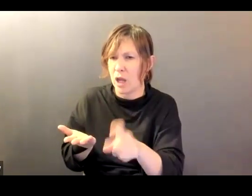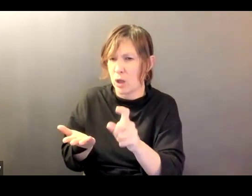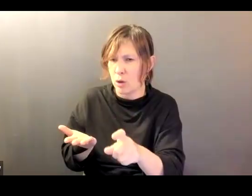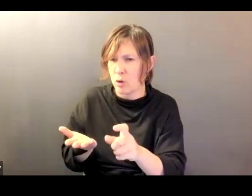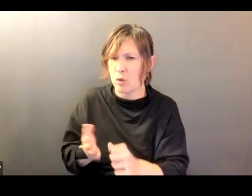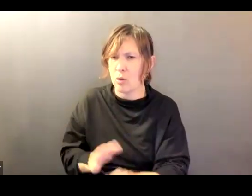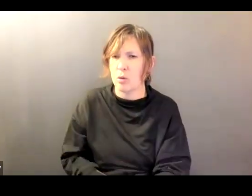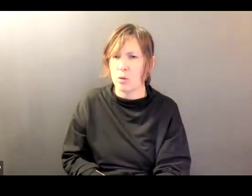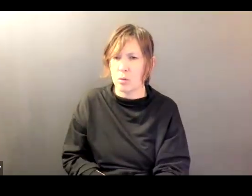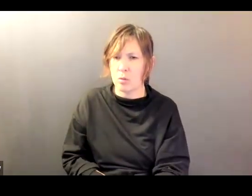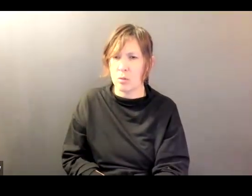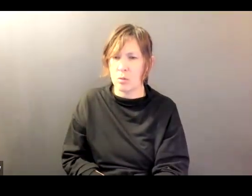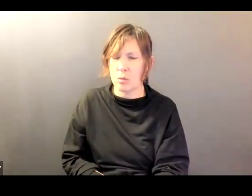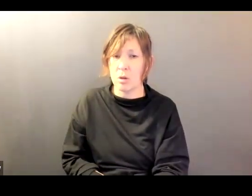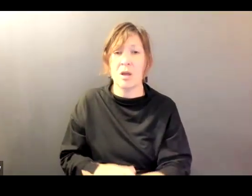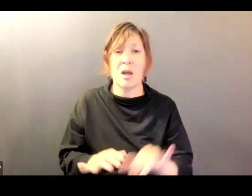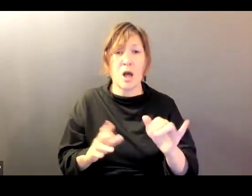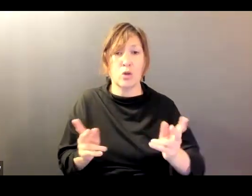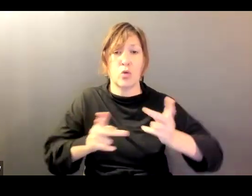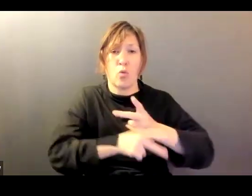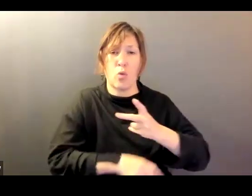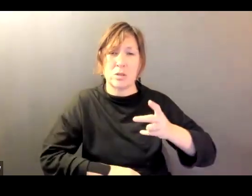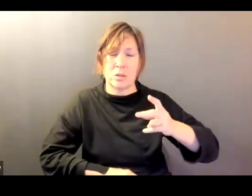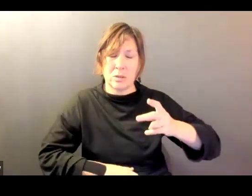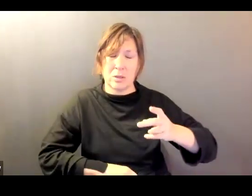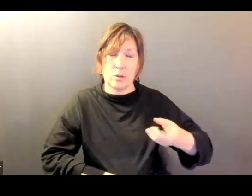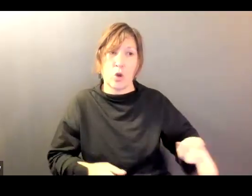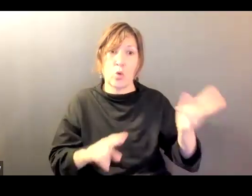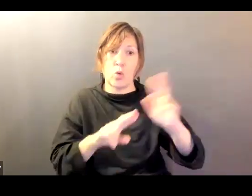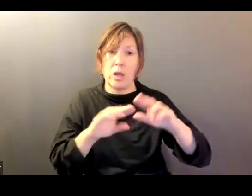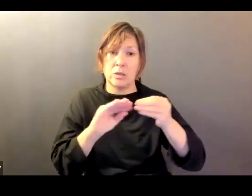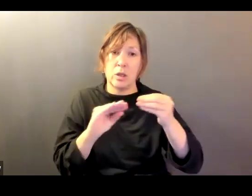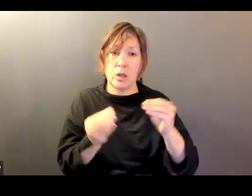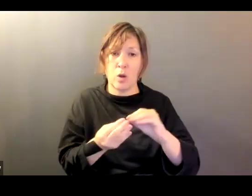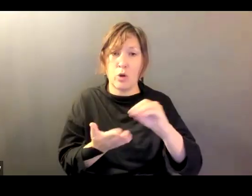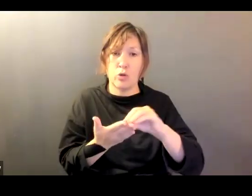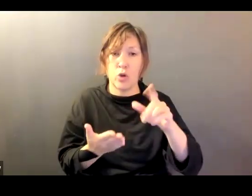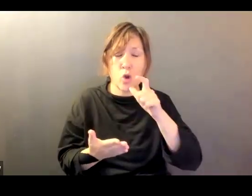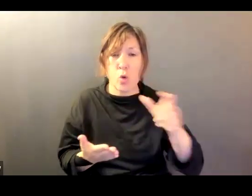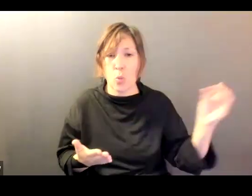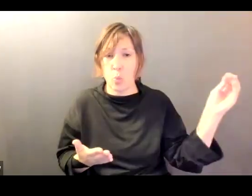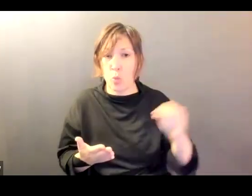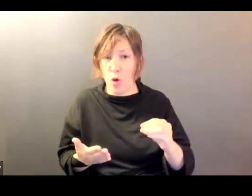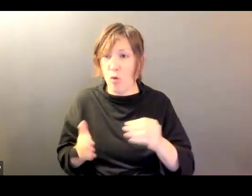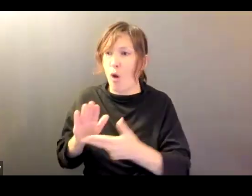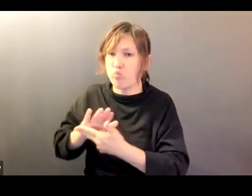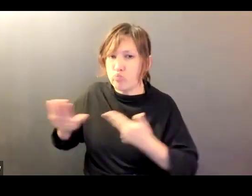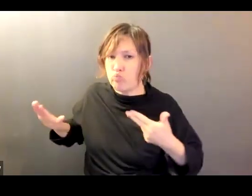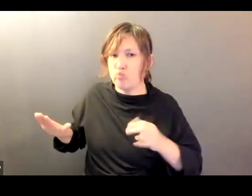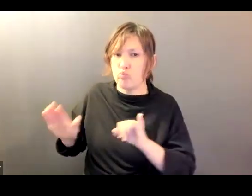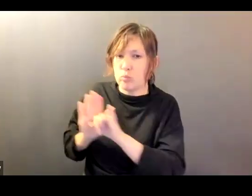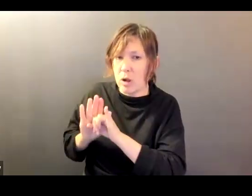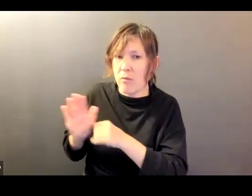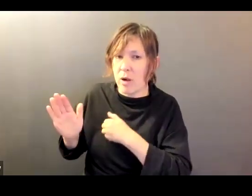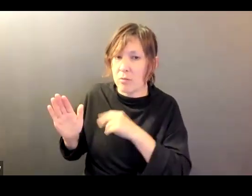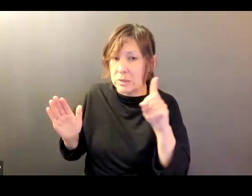an increase number of students here moving in and identified in BPS of having a disability. And we're factoring in also